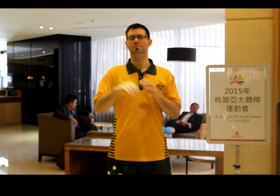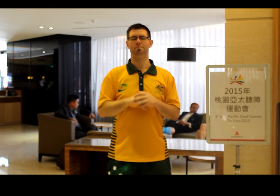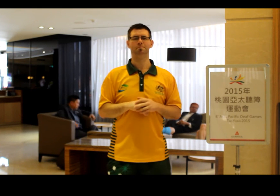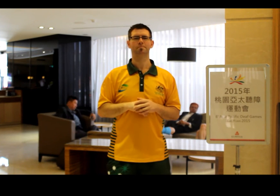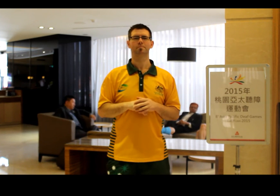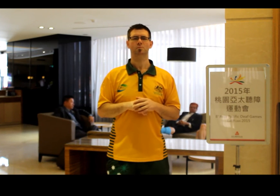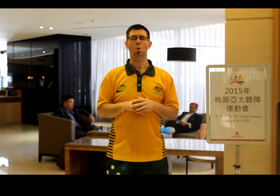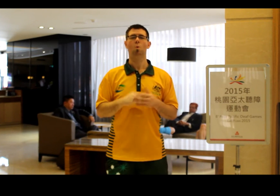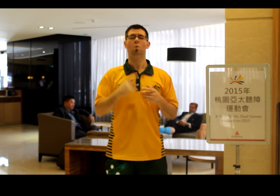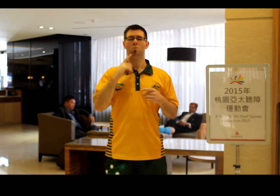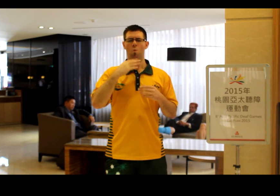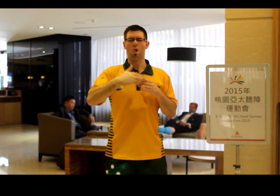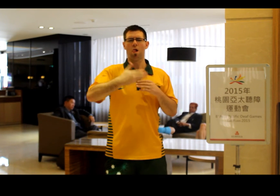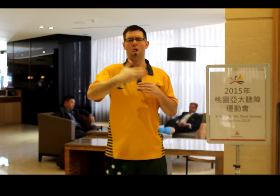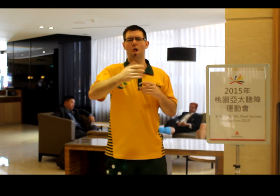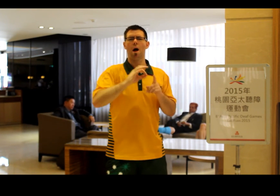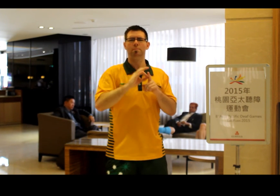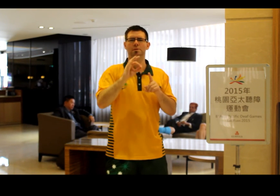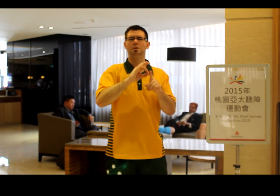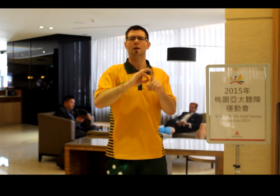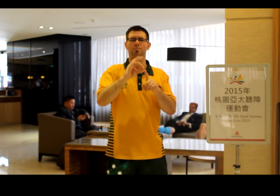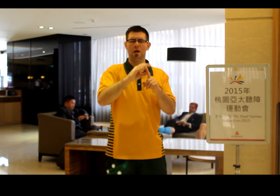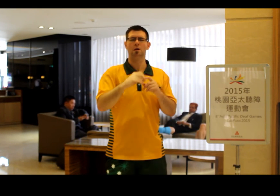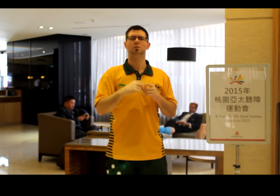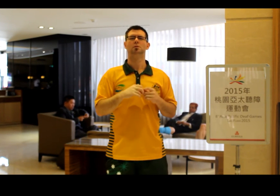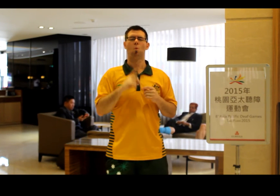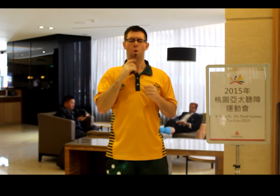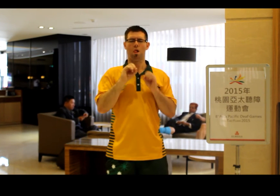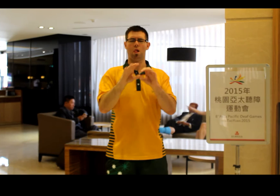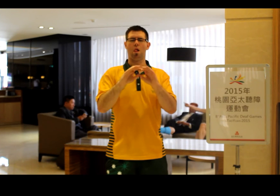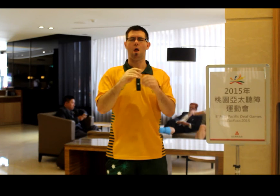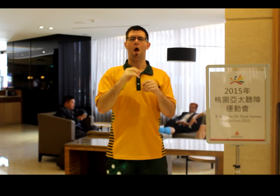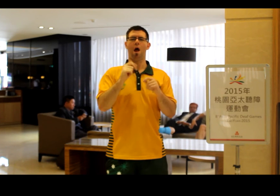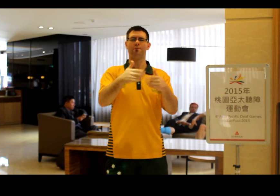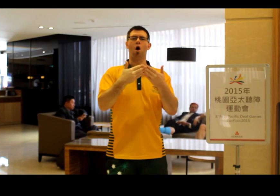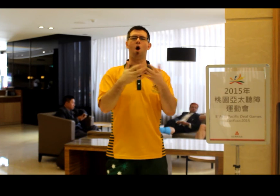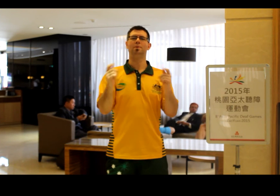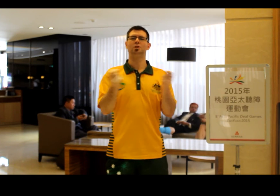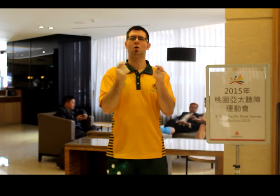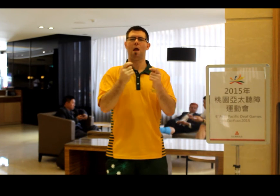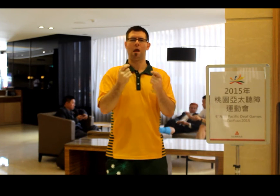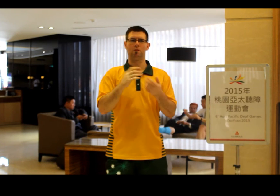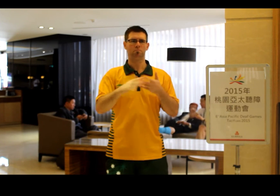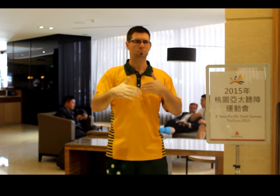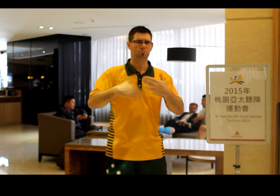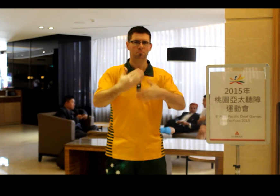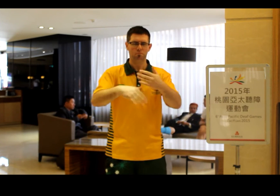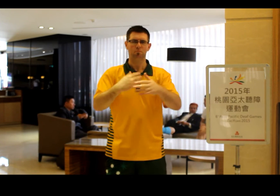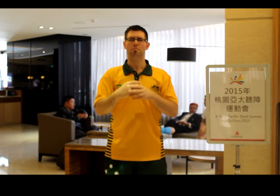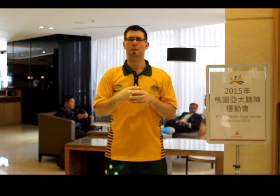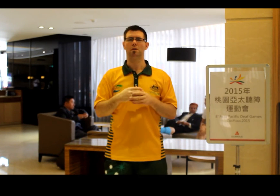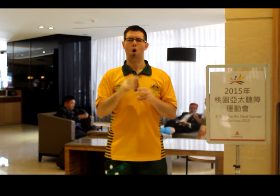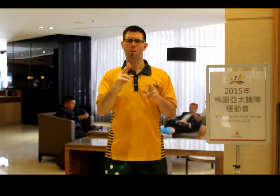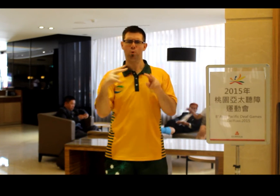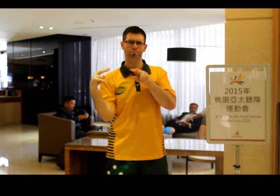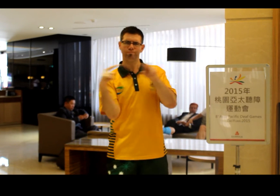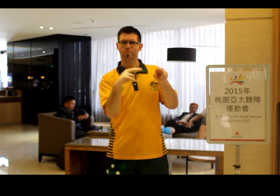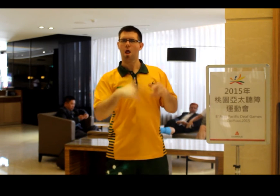mixing with the various teams on the meals and throughout the various areas we're involved in. We'll give you various updates after the opening ceremony,